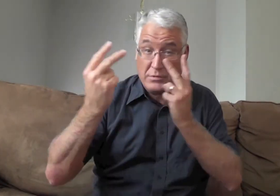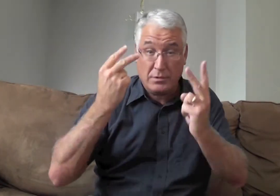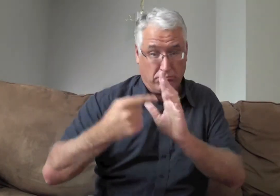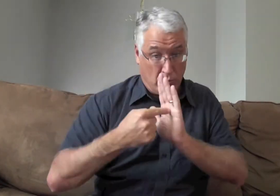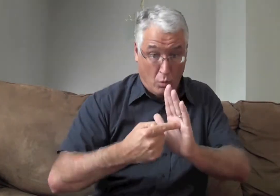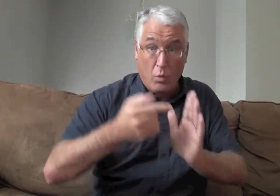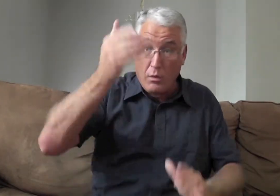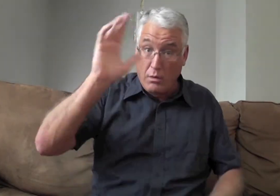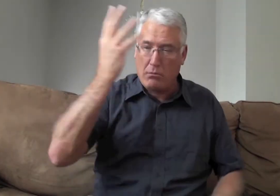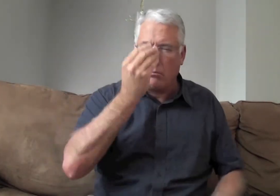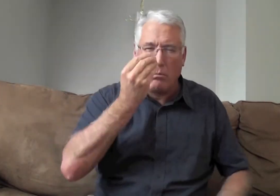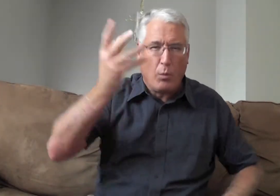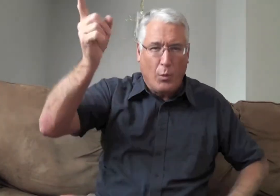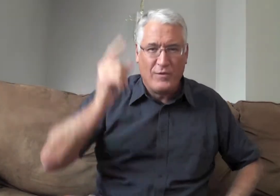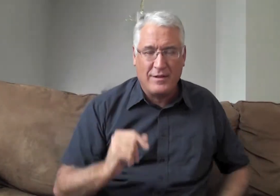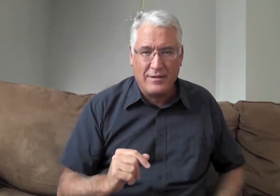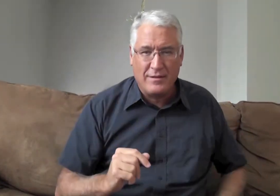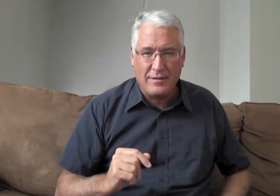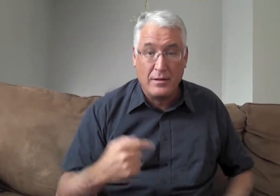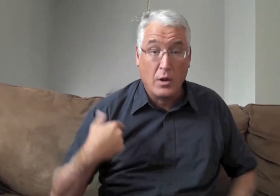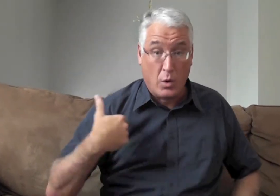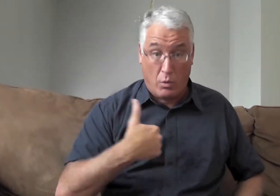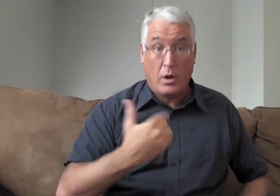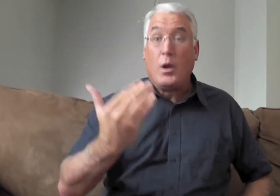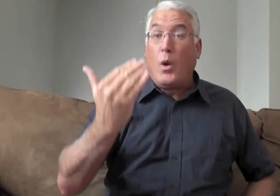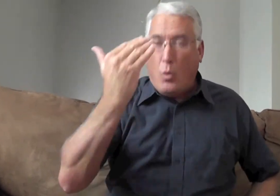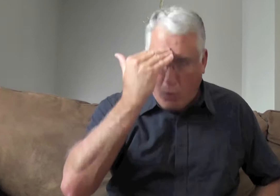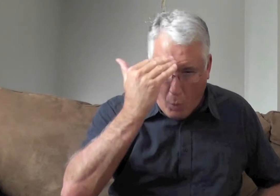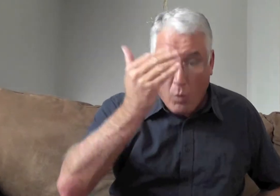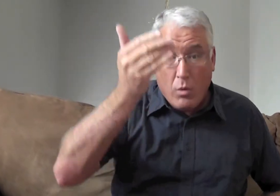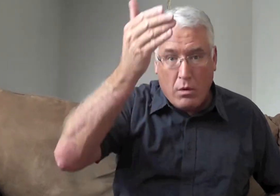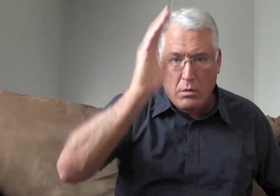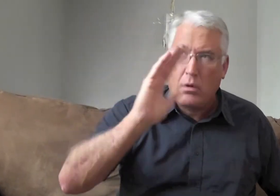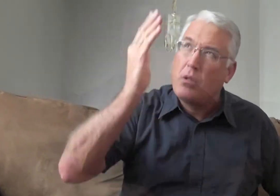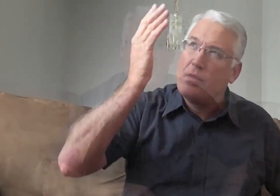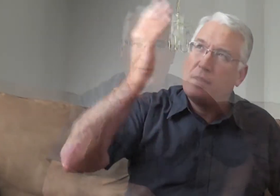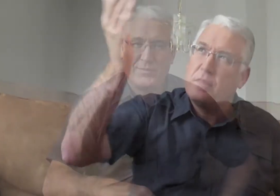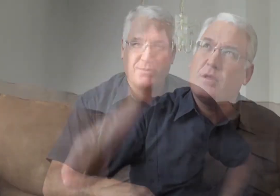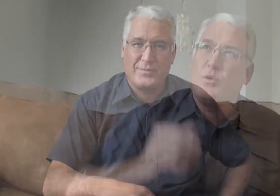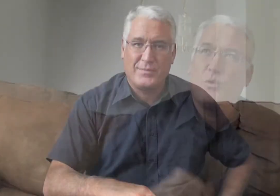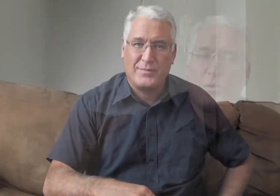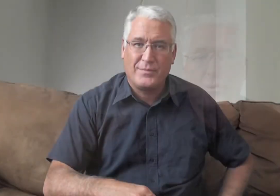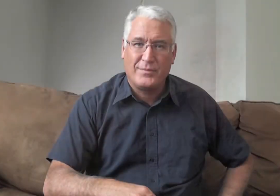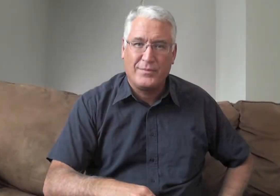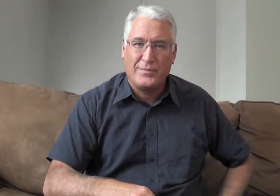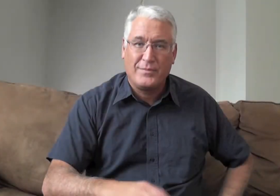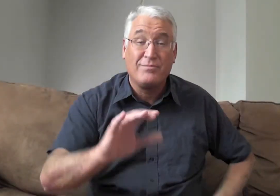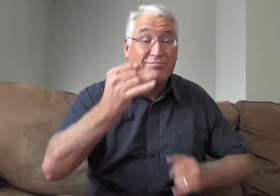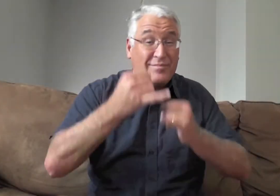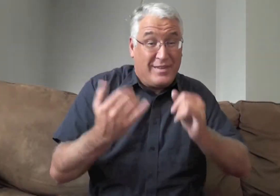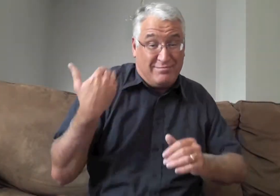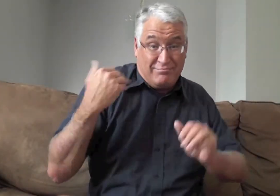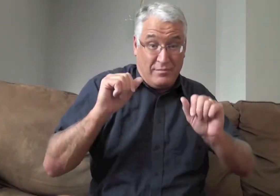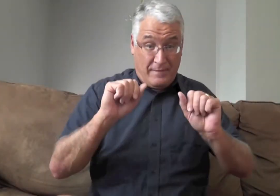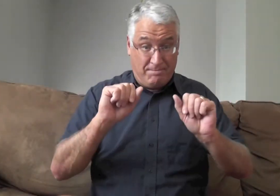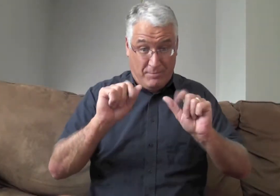these things that we see God's beauty. We know that God is there. You know, in the